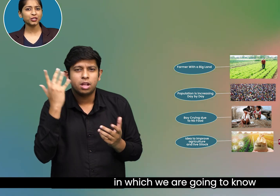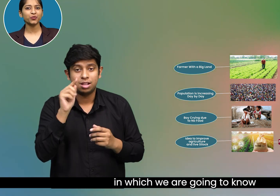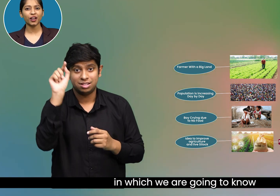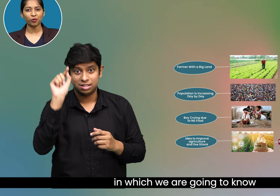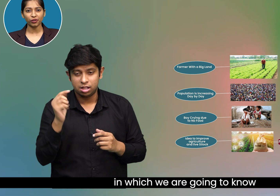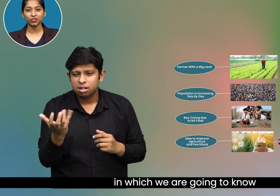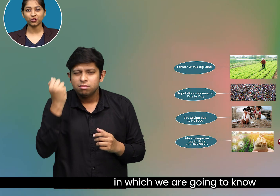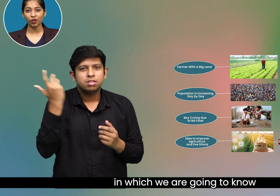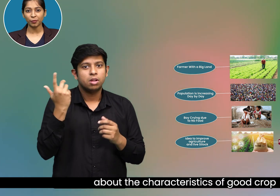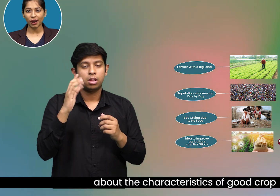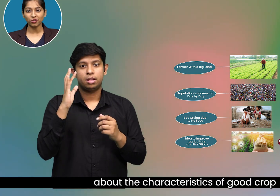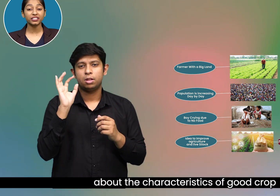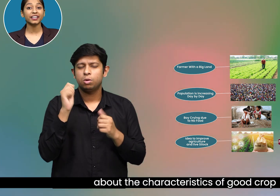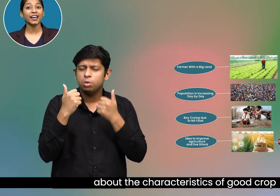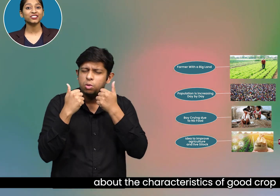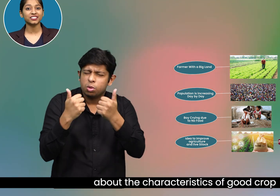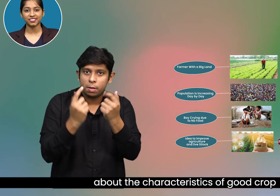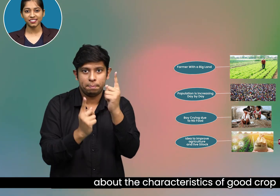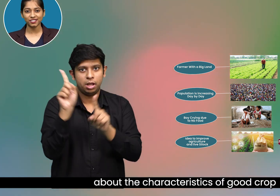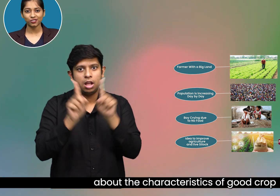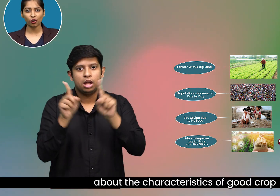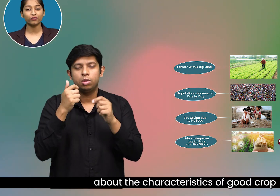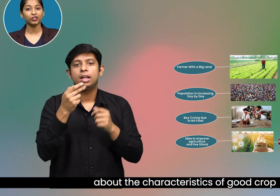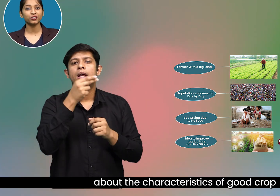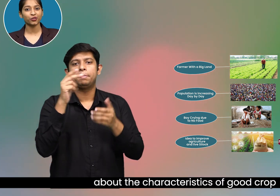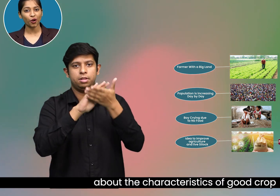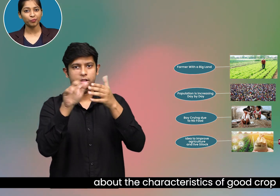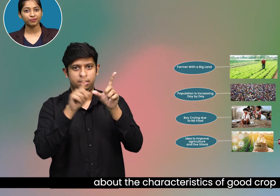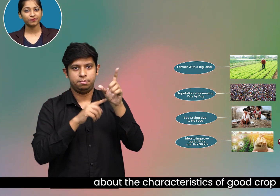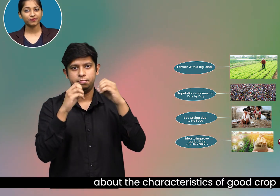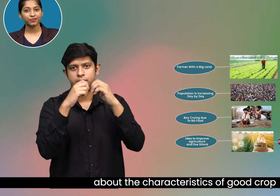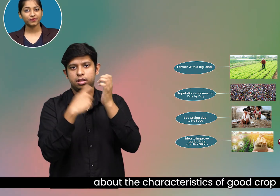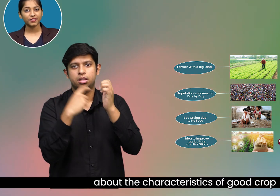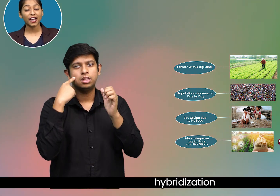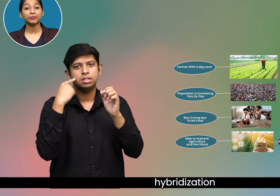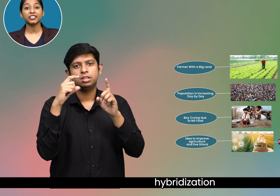in which we are going to know about the characteristics of good crop,